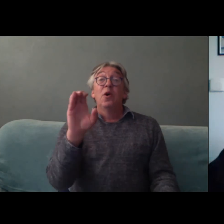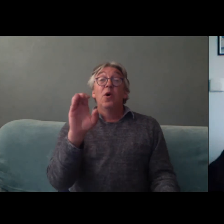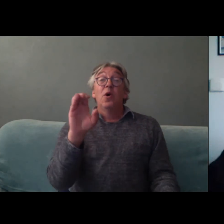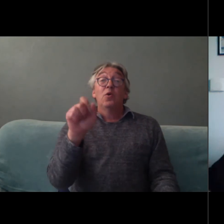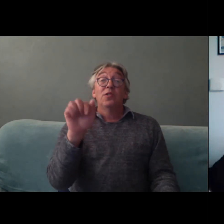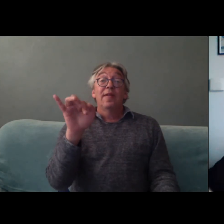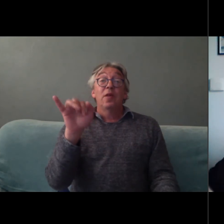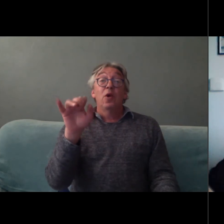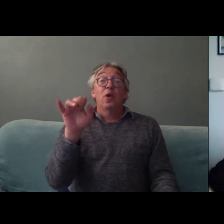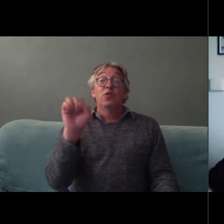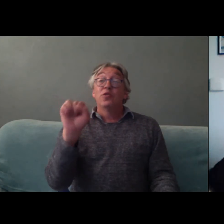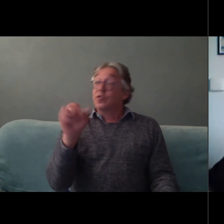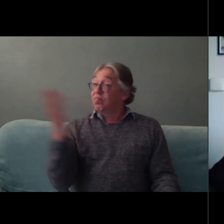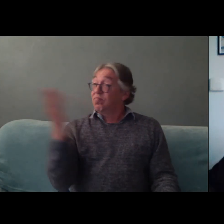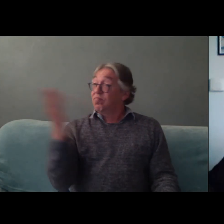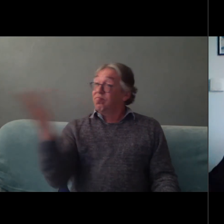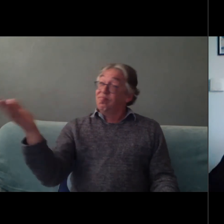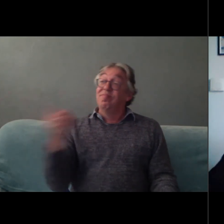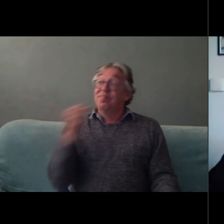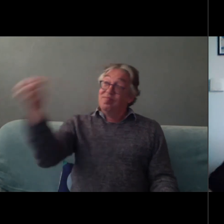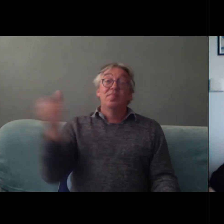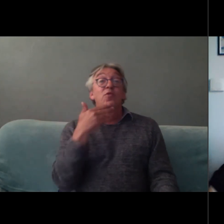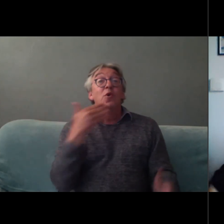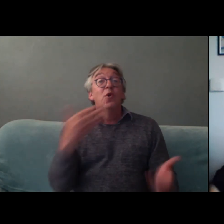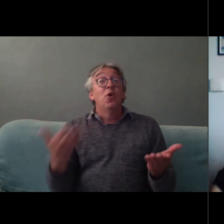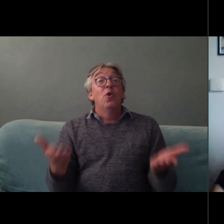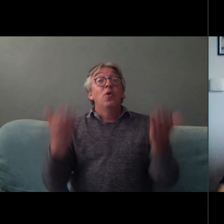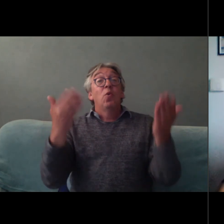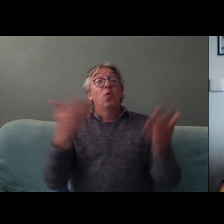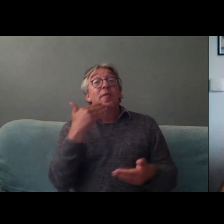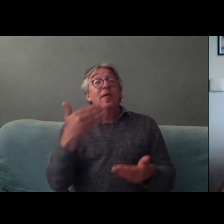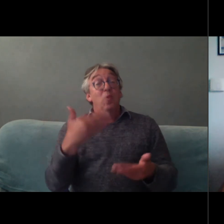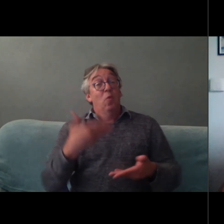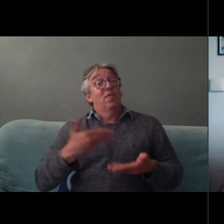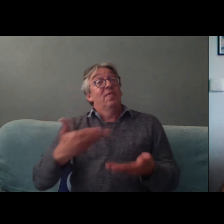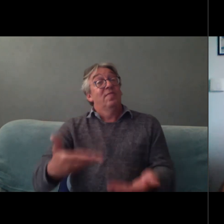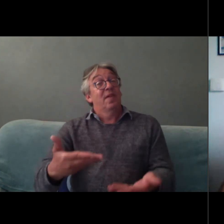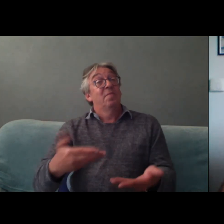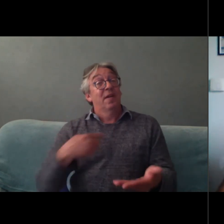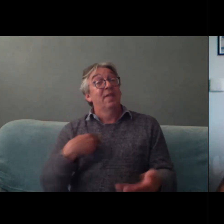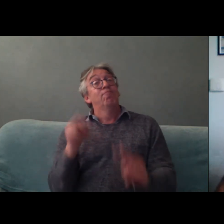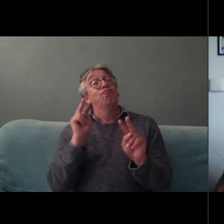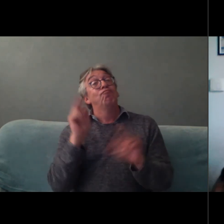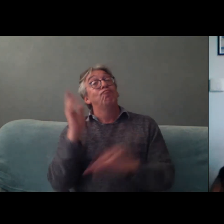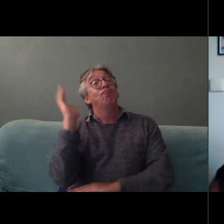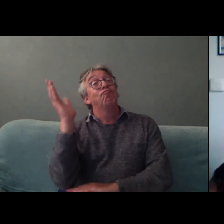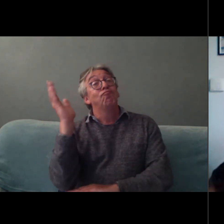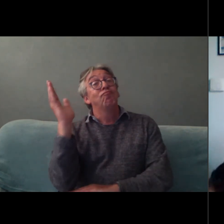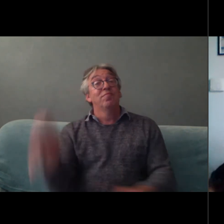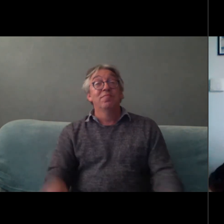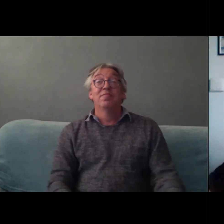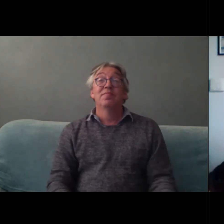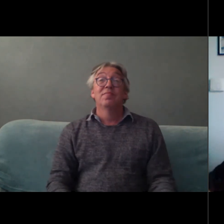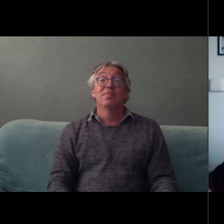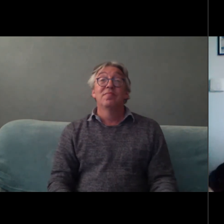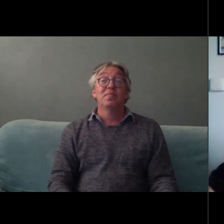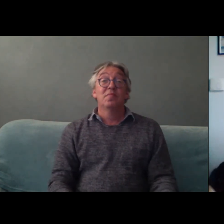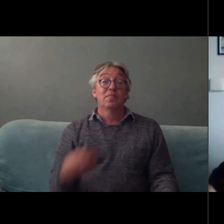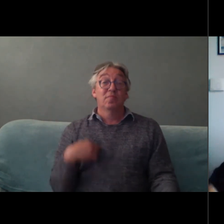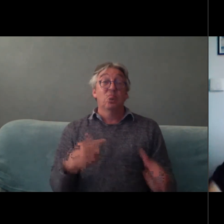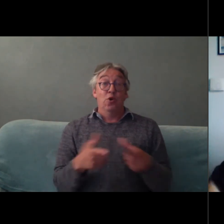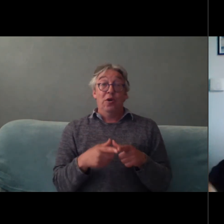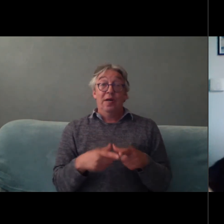Good morning, everybody. Thank you for the invitation. So, in Cyprus, we